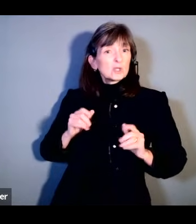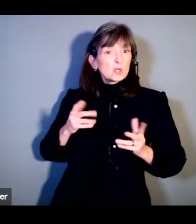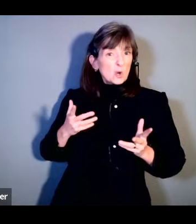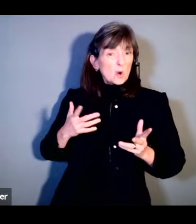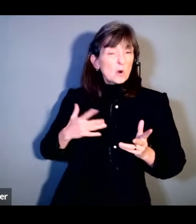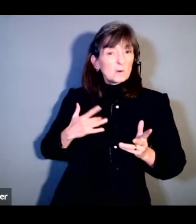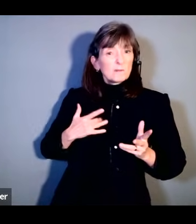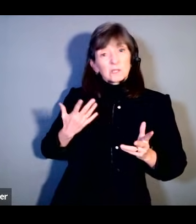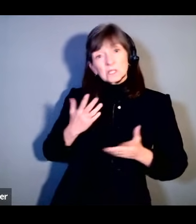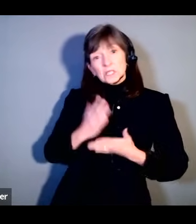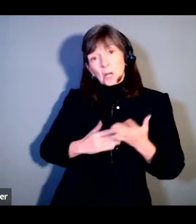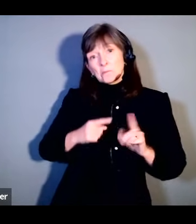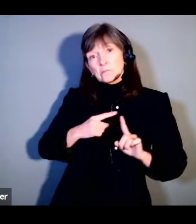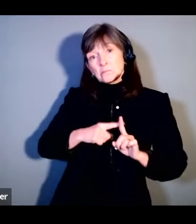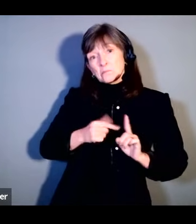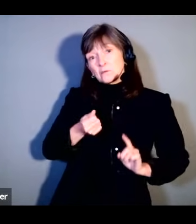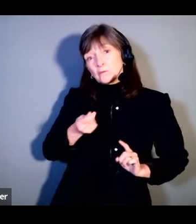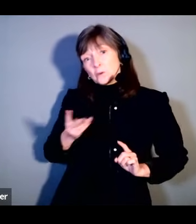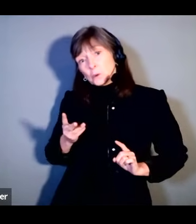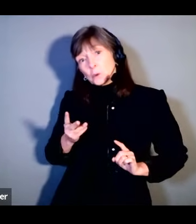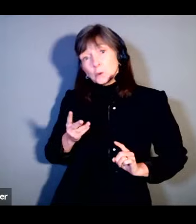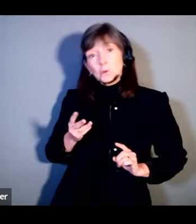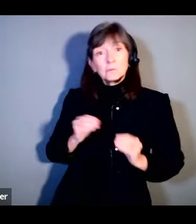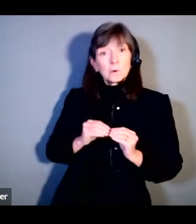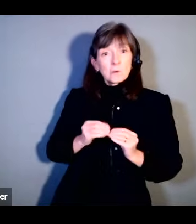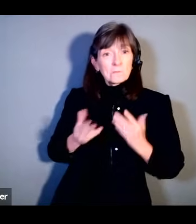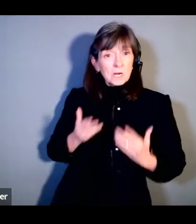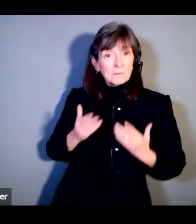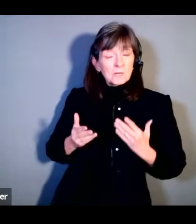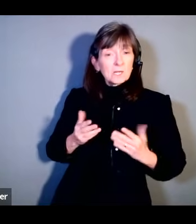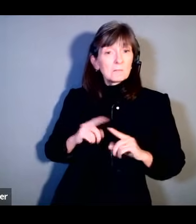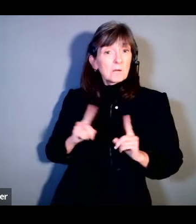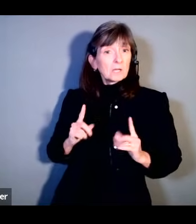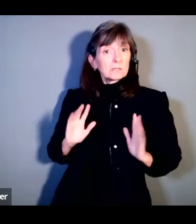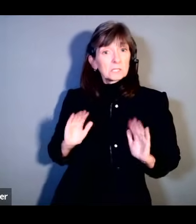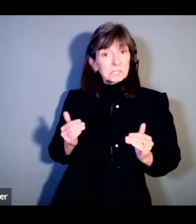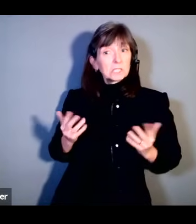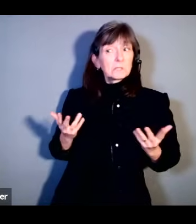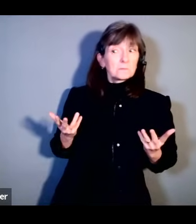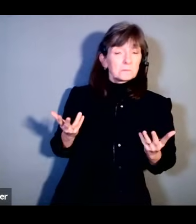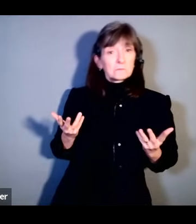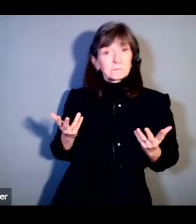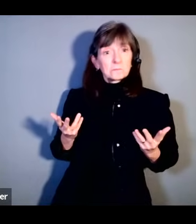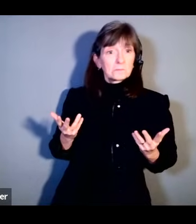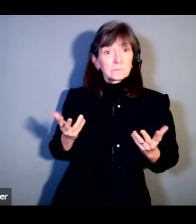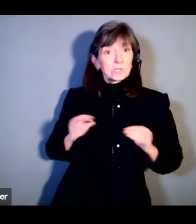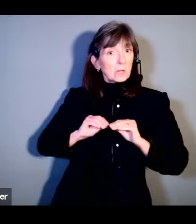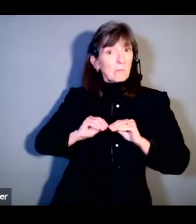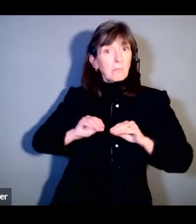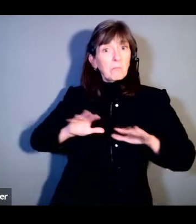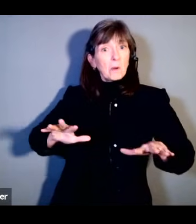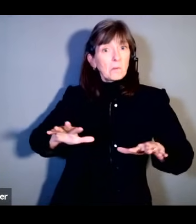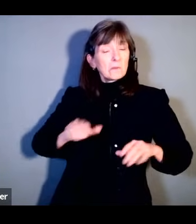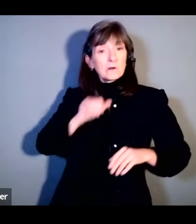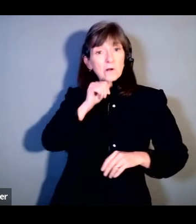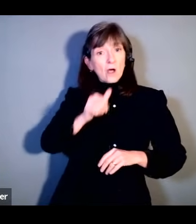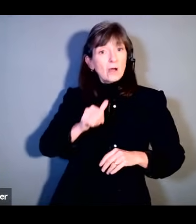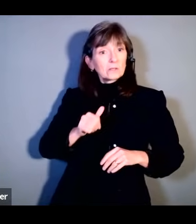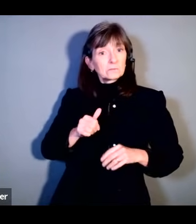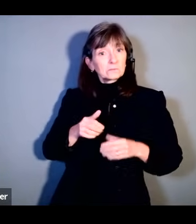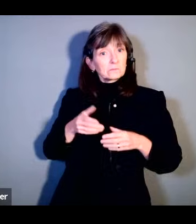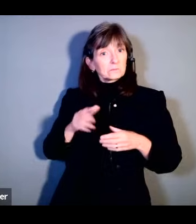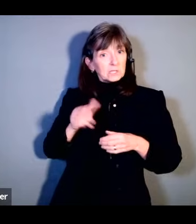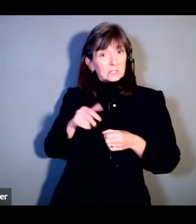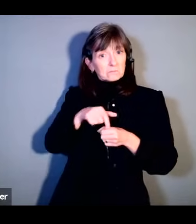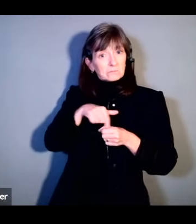cases from that, but thankfully we haven't seen a spread out into the community beyond